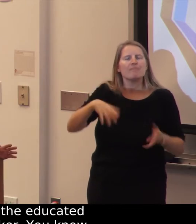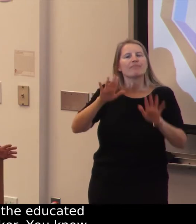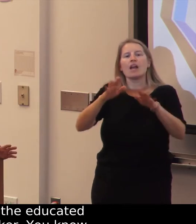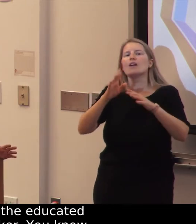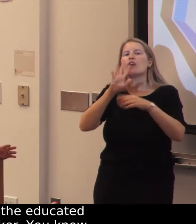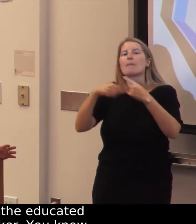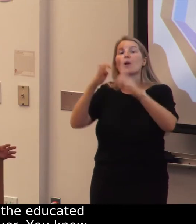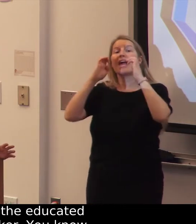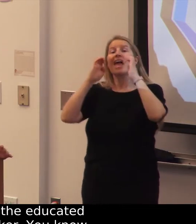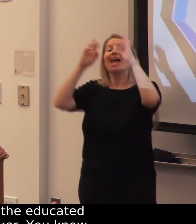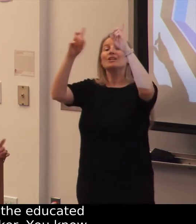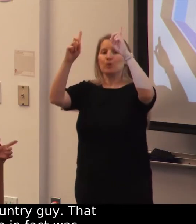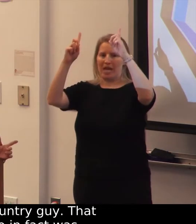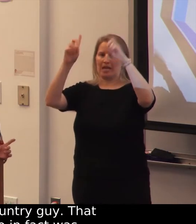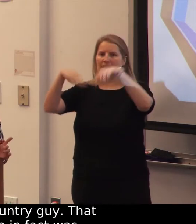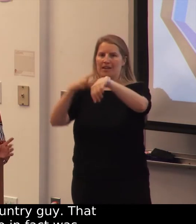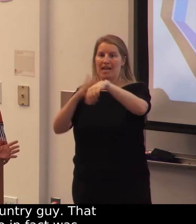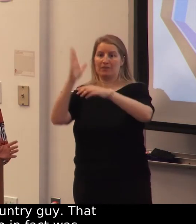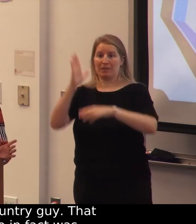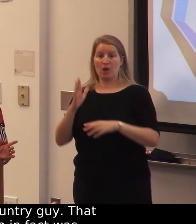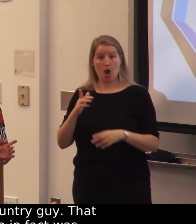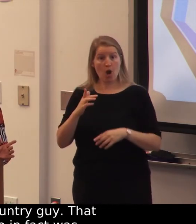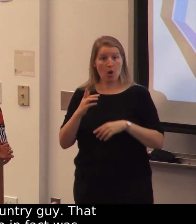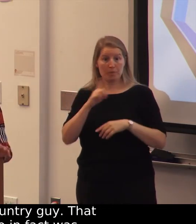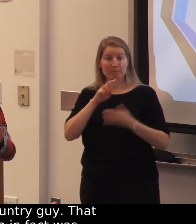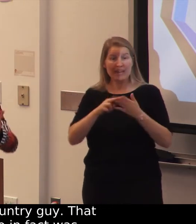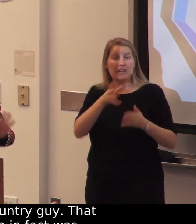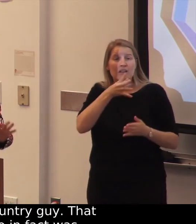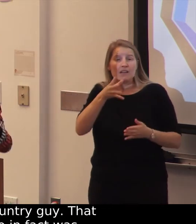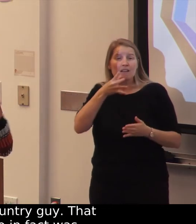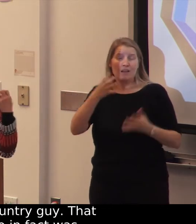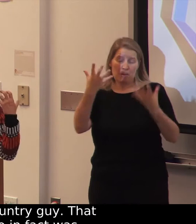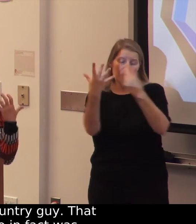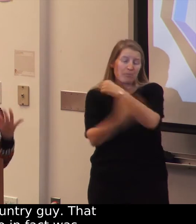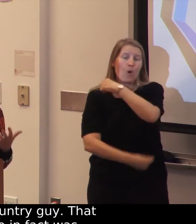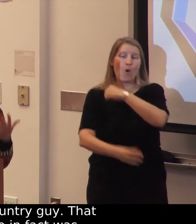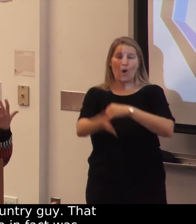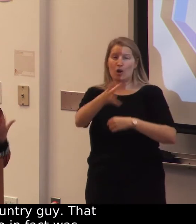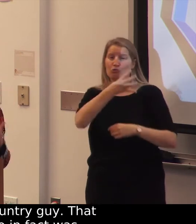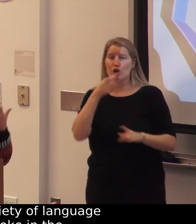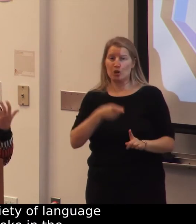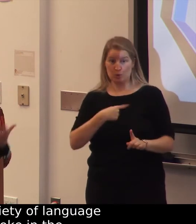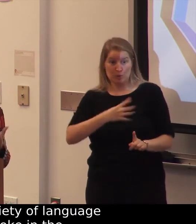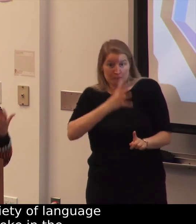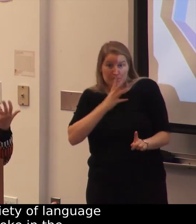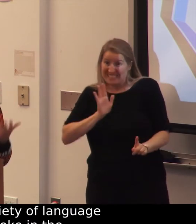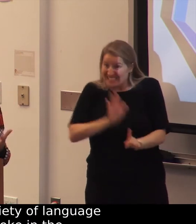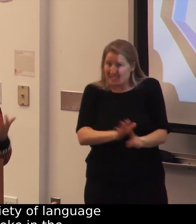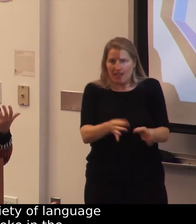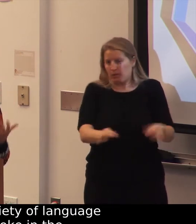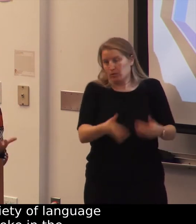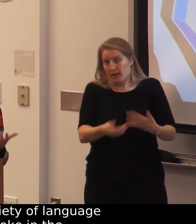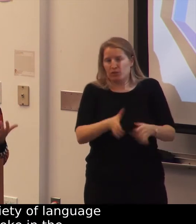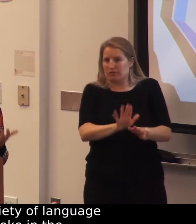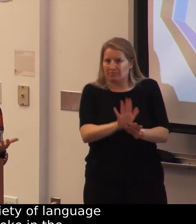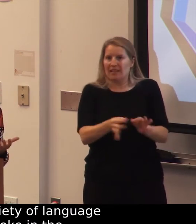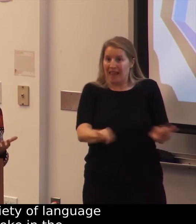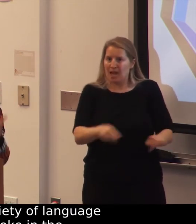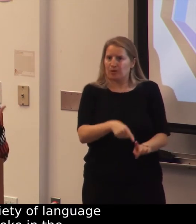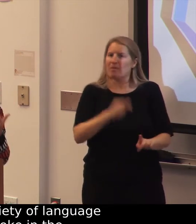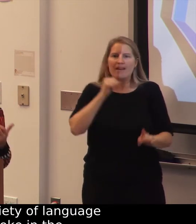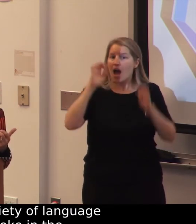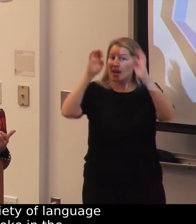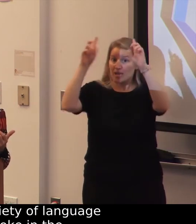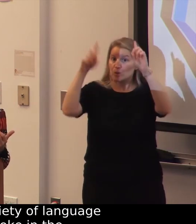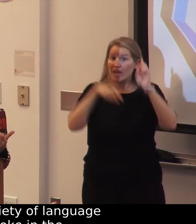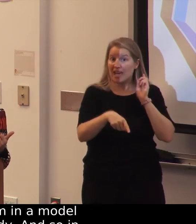native speaker. You know, you really didn't want that country guy, okay? That fellow who, in fact, was a perfect speaker of whatever variety of language they spoke